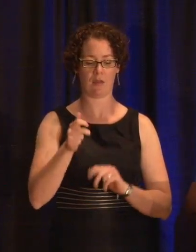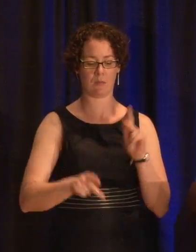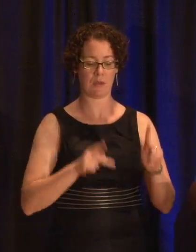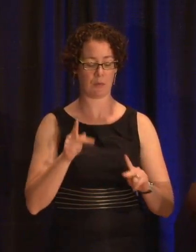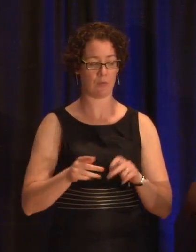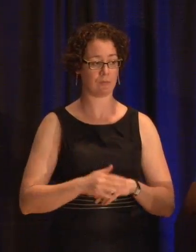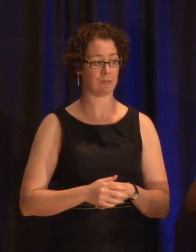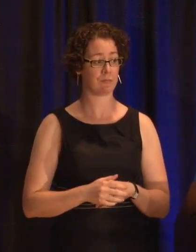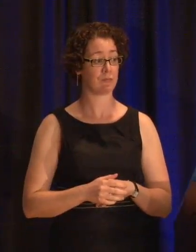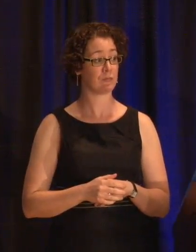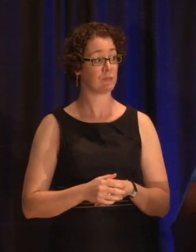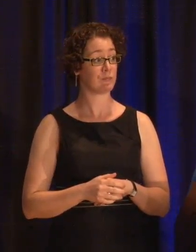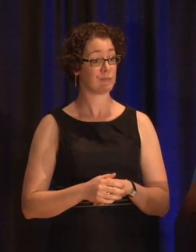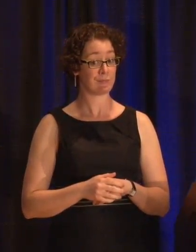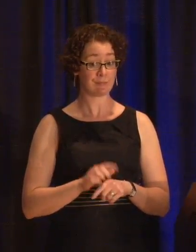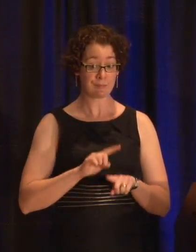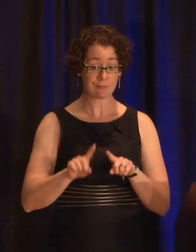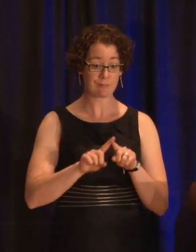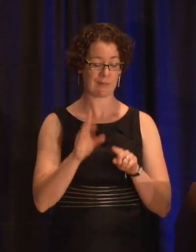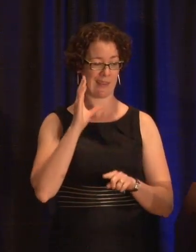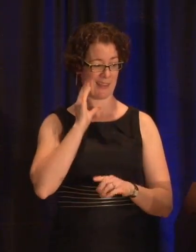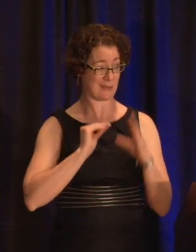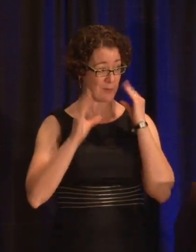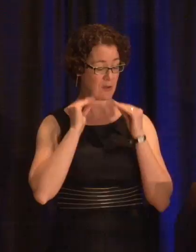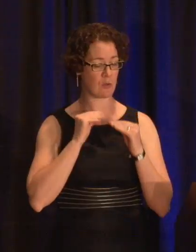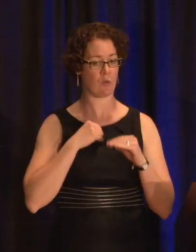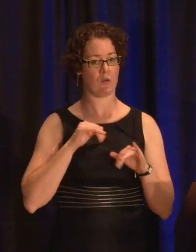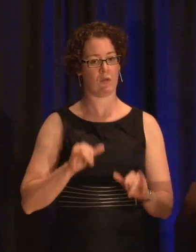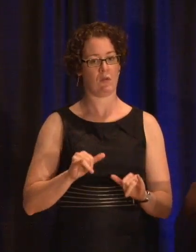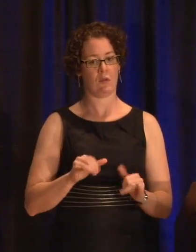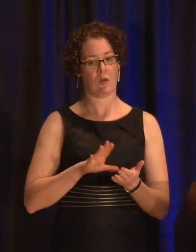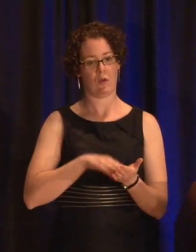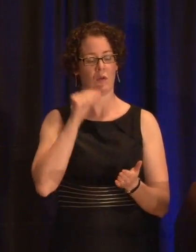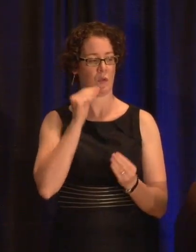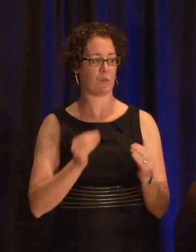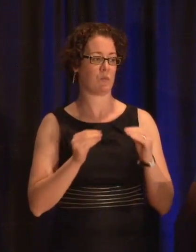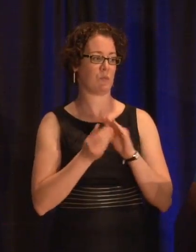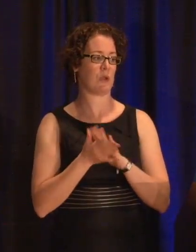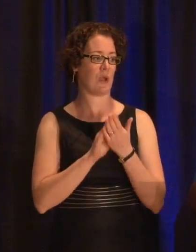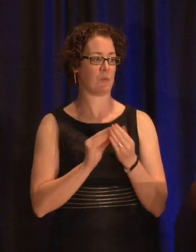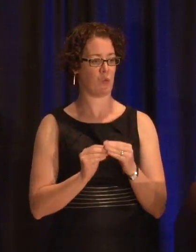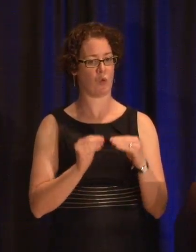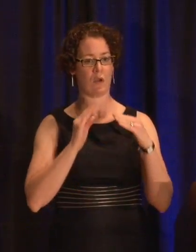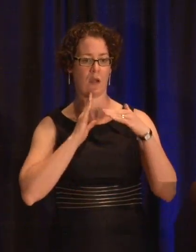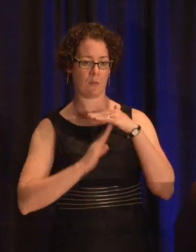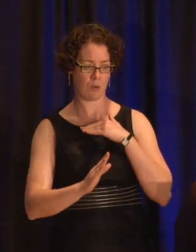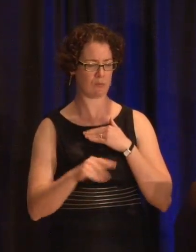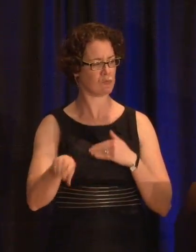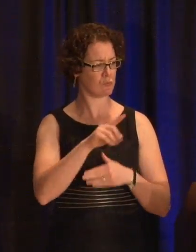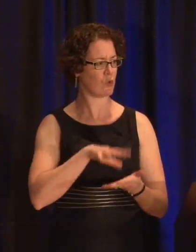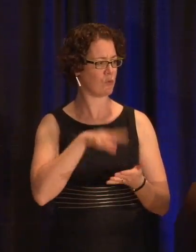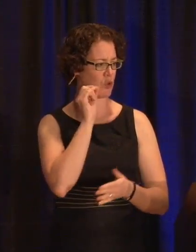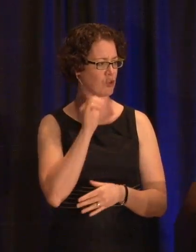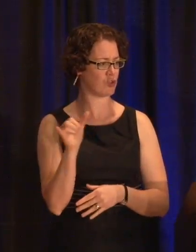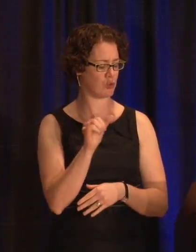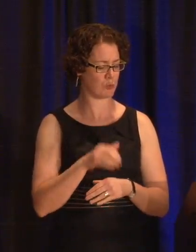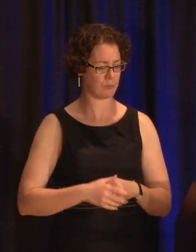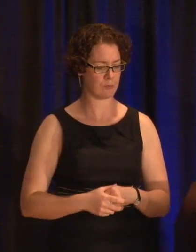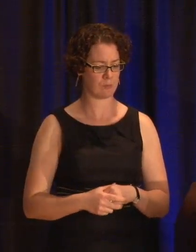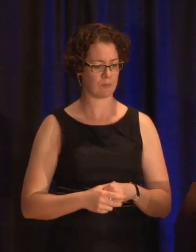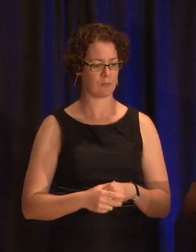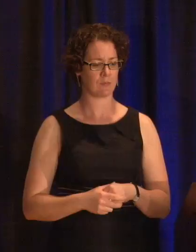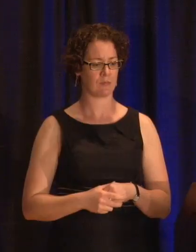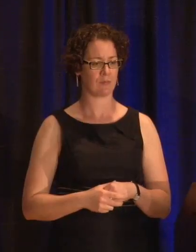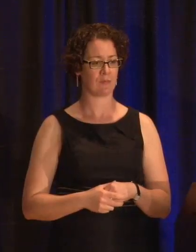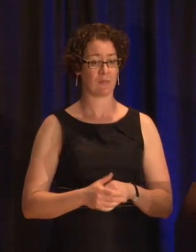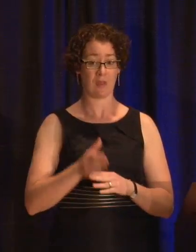my experiences, I have learned to be a more humble human being, and I believe that many of you have as well. To me, this concept